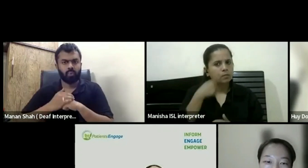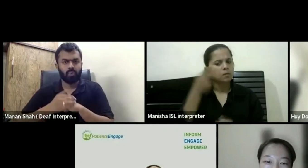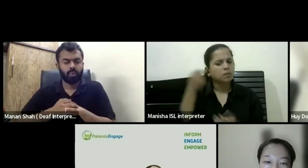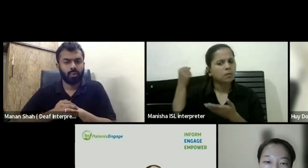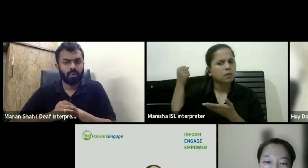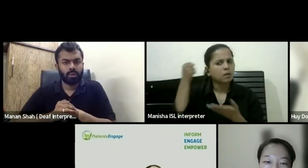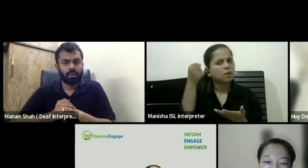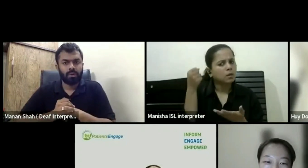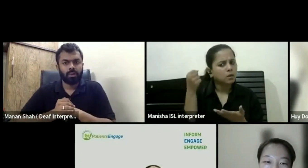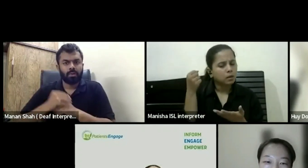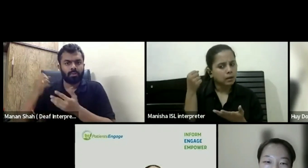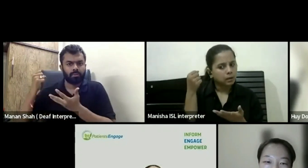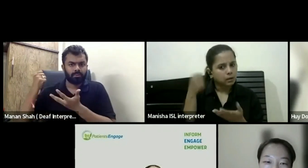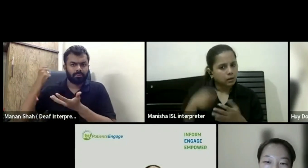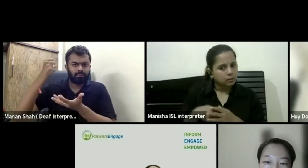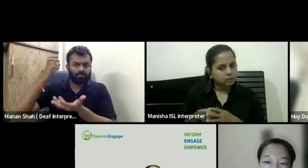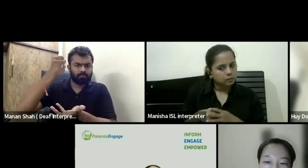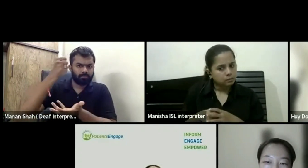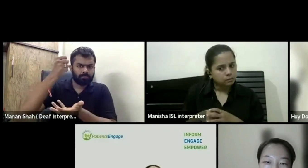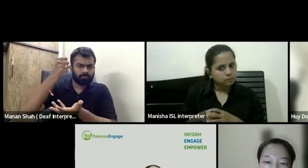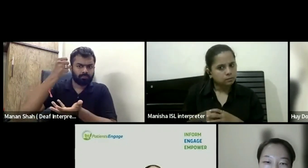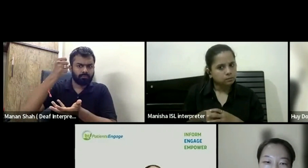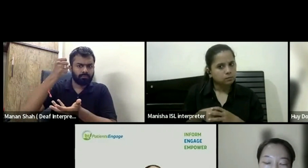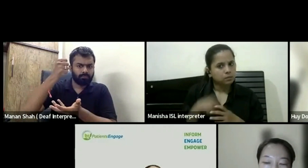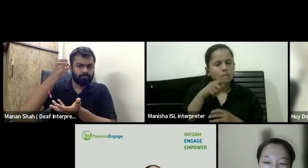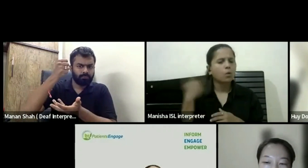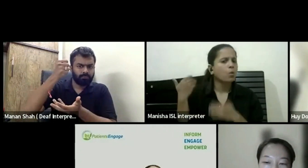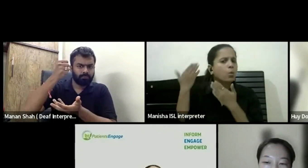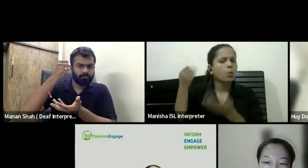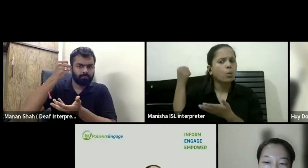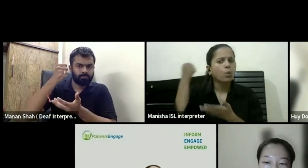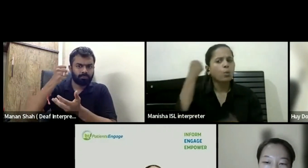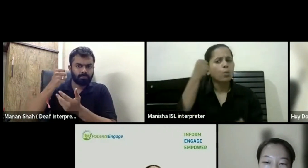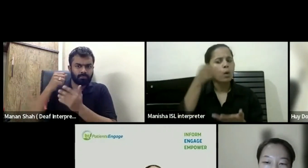for the patients who have treatment available,